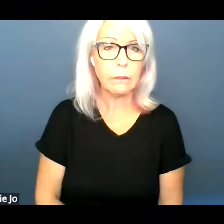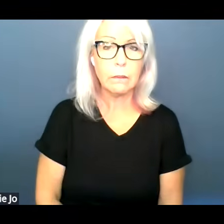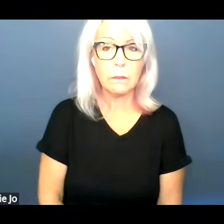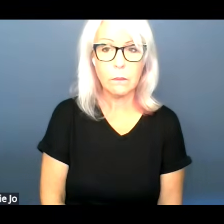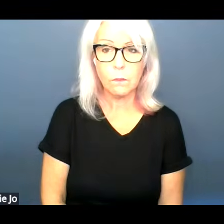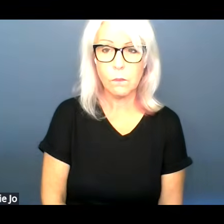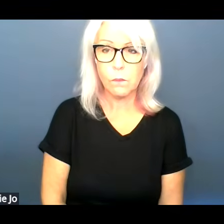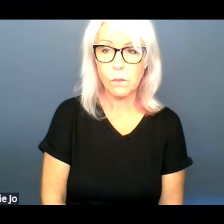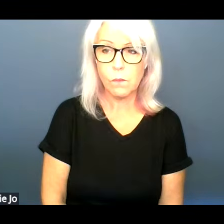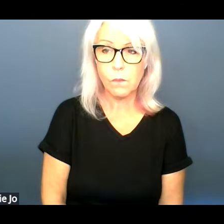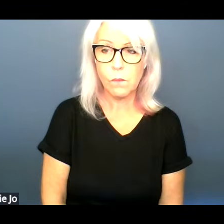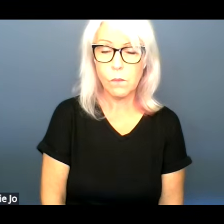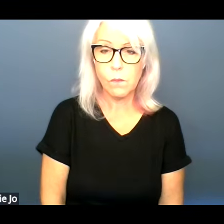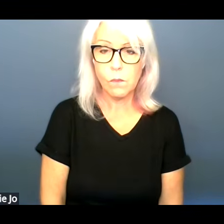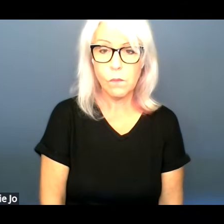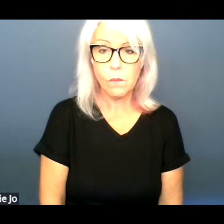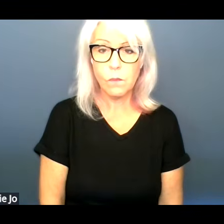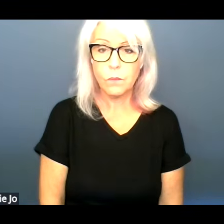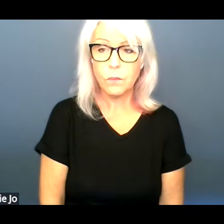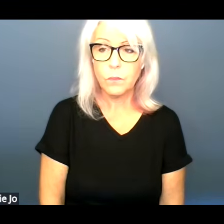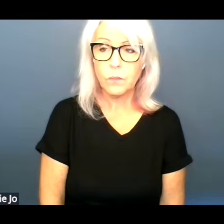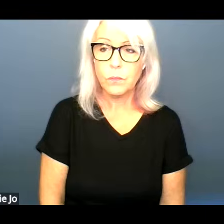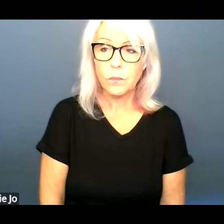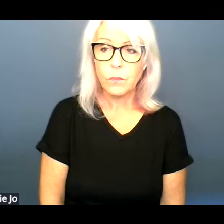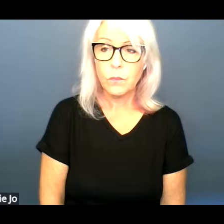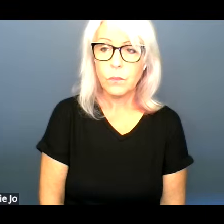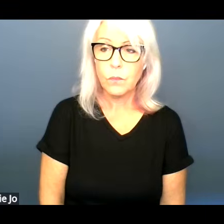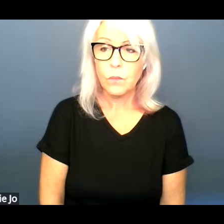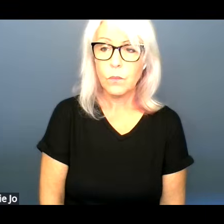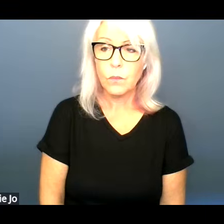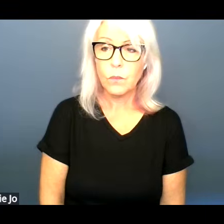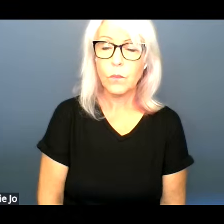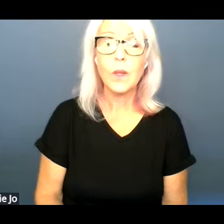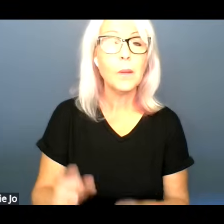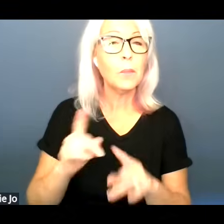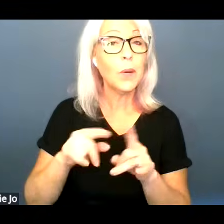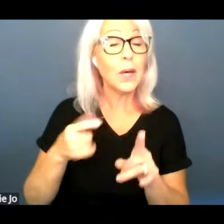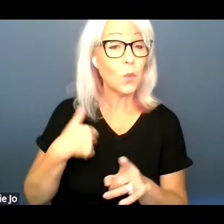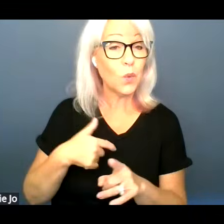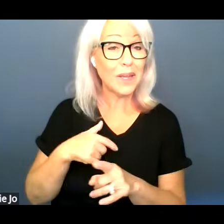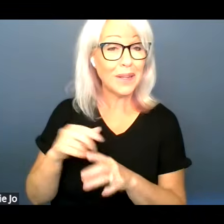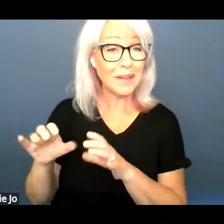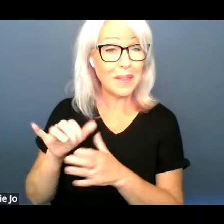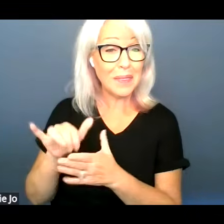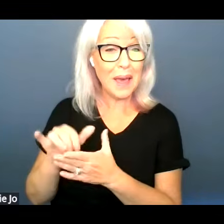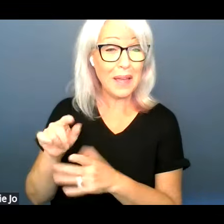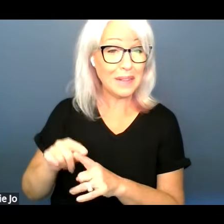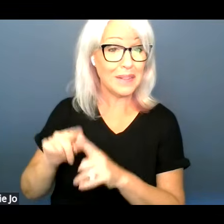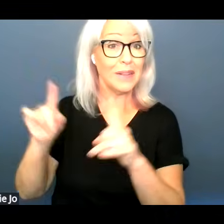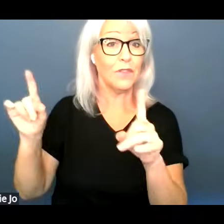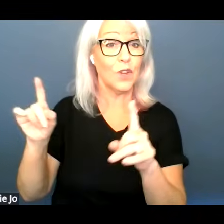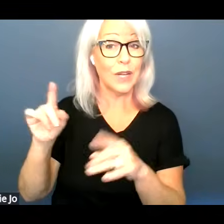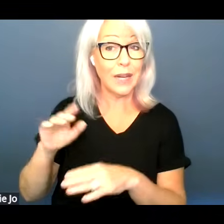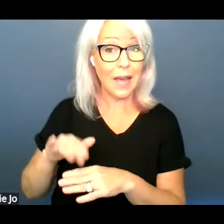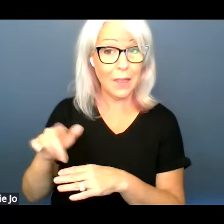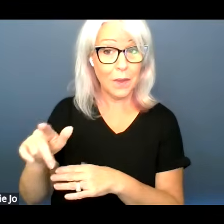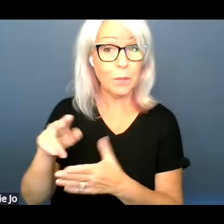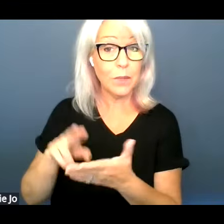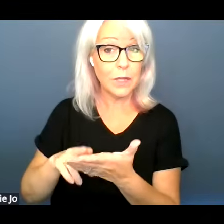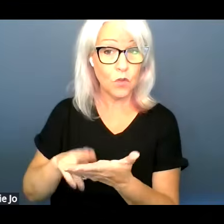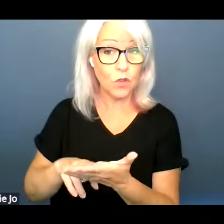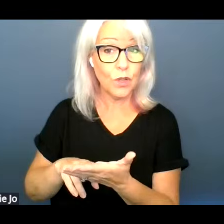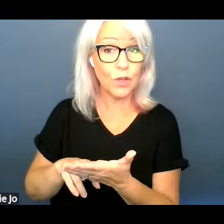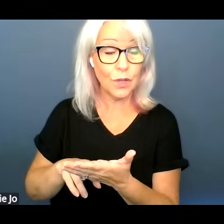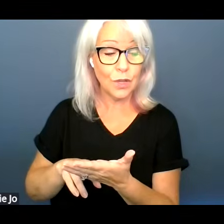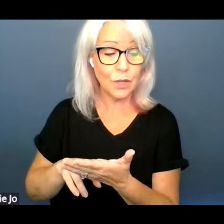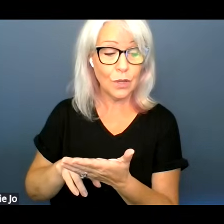I don't know. No, except that we did it differently on the petition. So- No, I understand that. Right, I and get I think